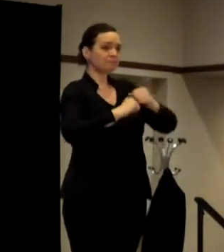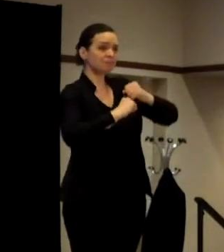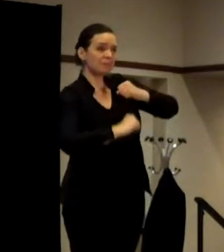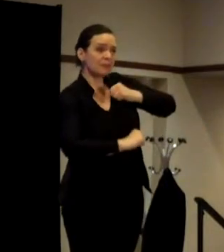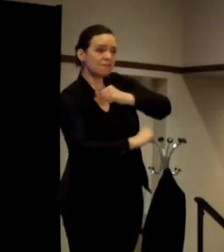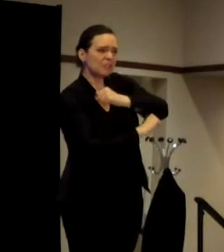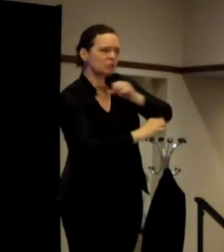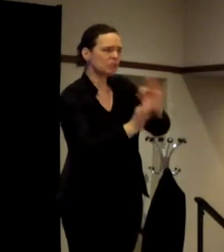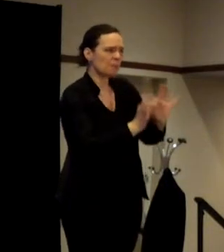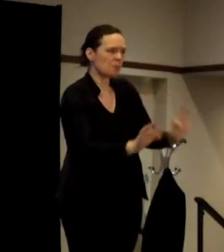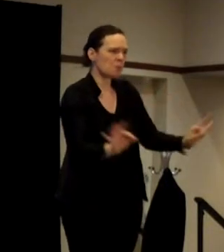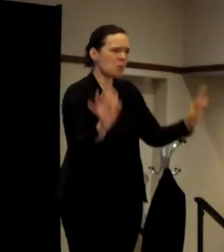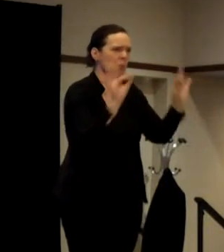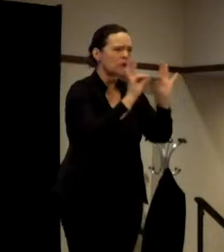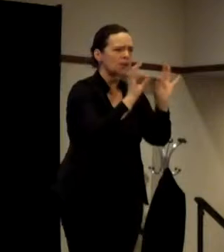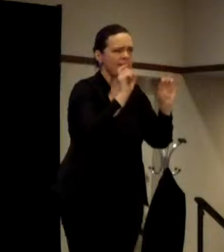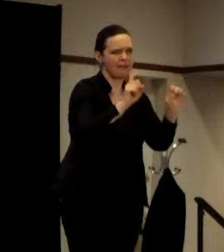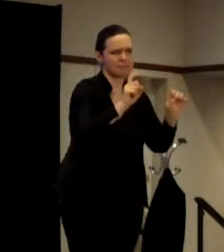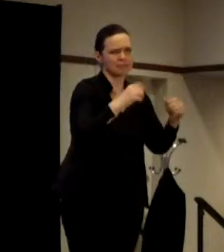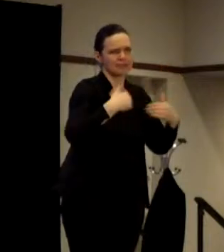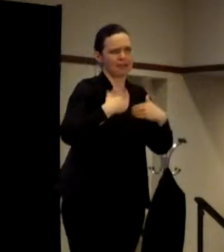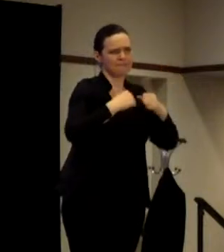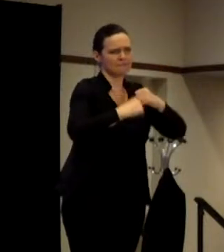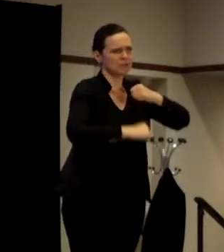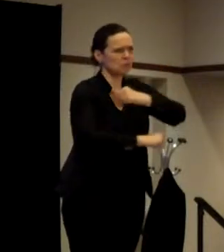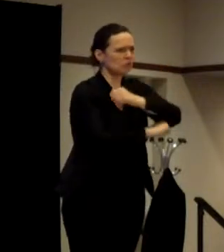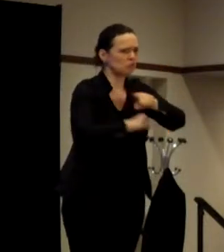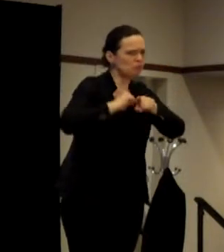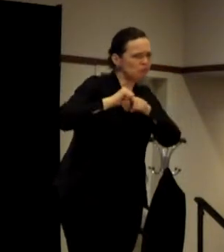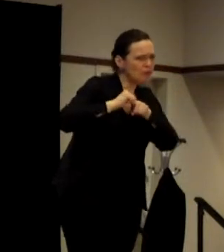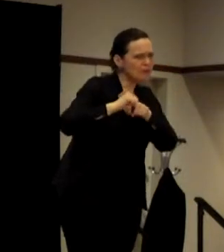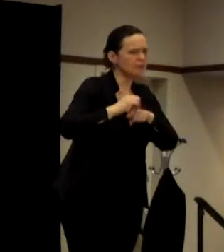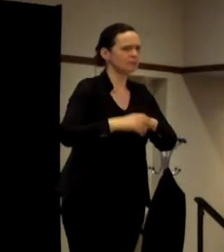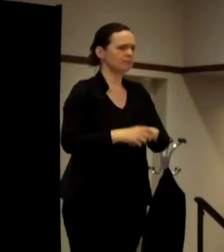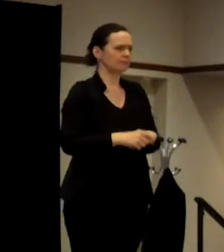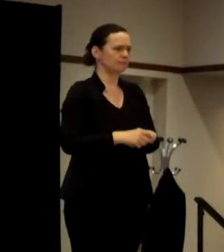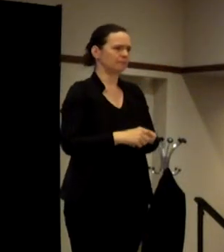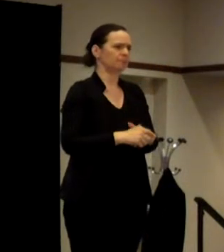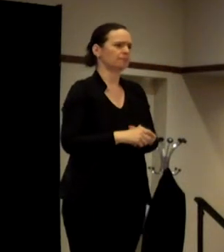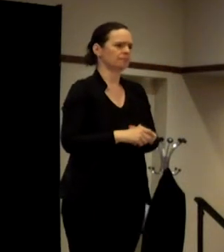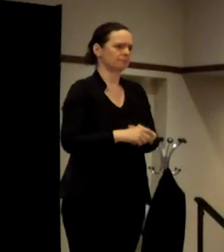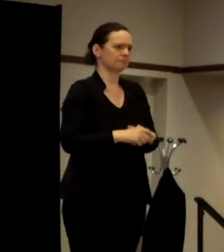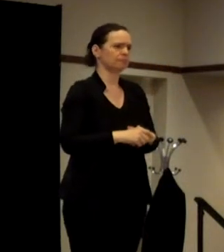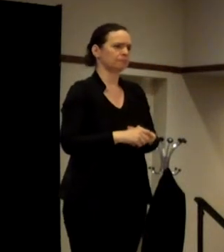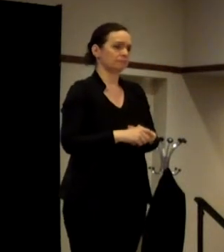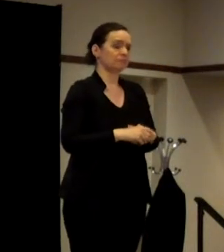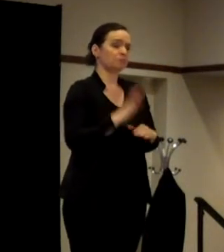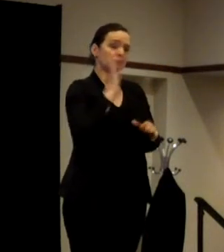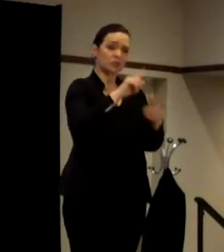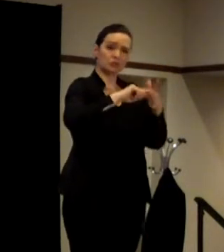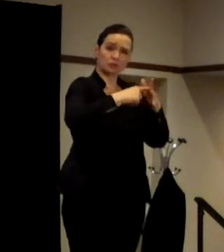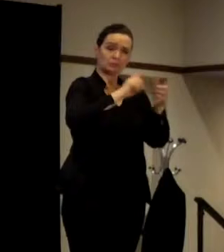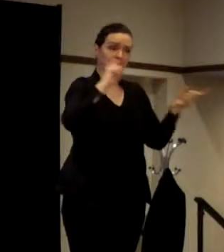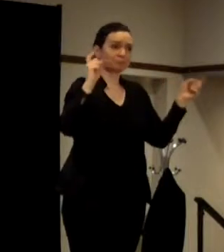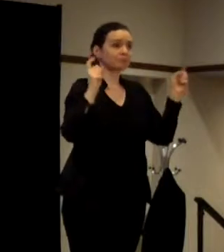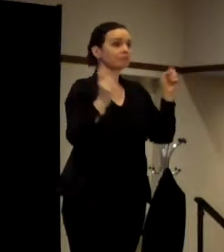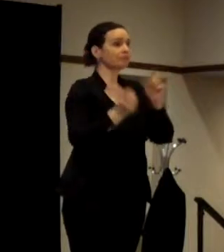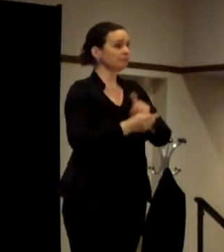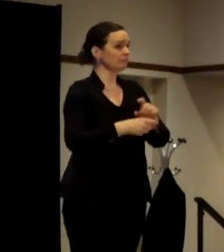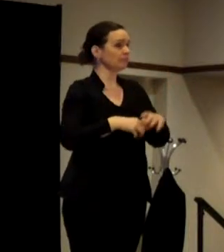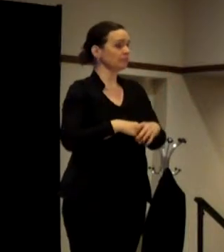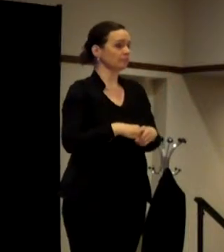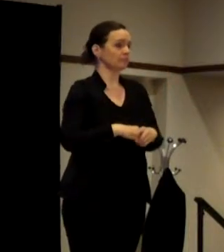community. And we're going to learn those lessons, and we're going to implement the changes necessary. You've told me that the county doesn't have any